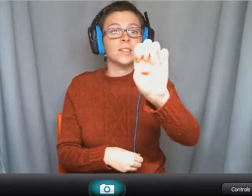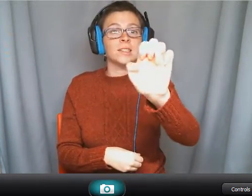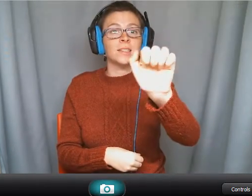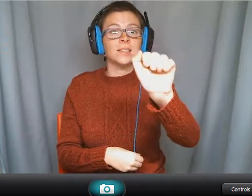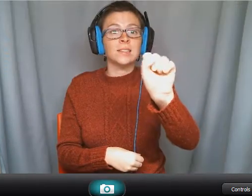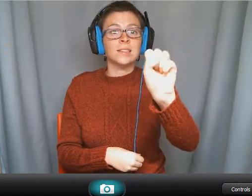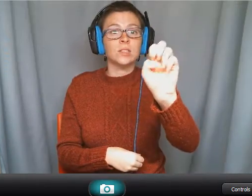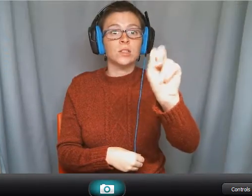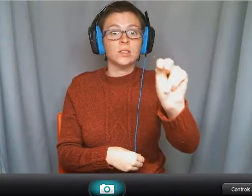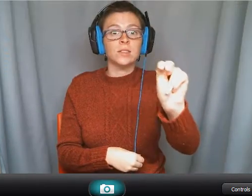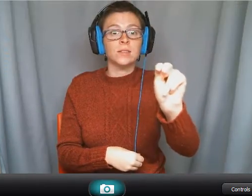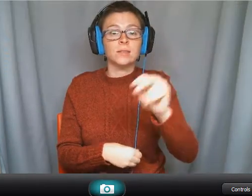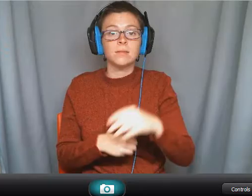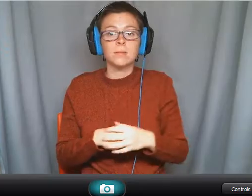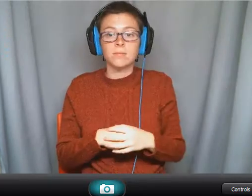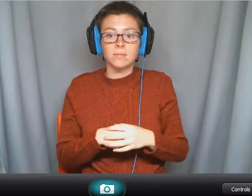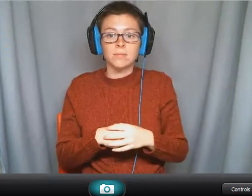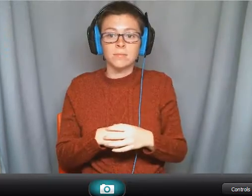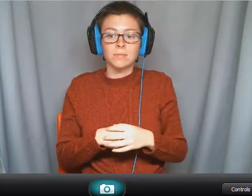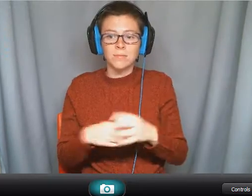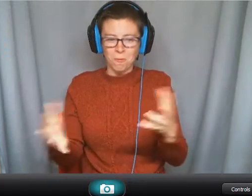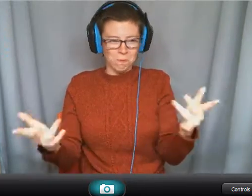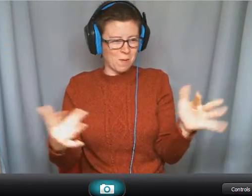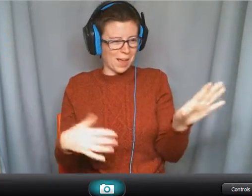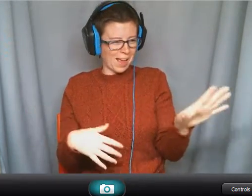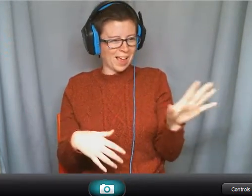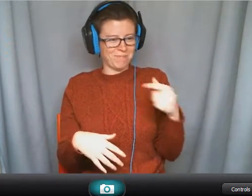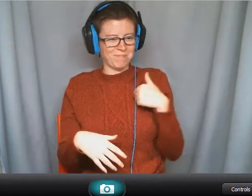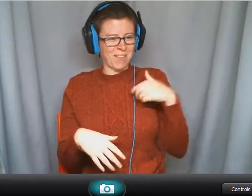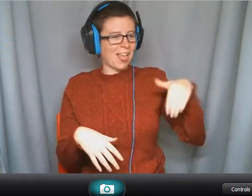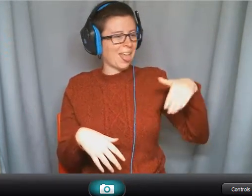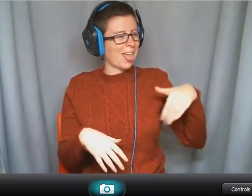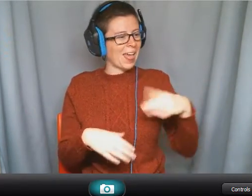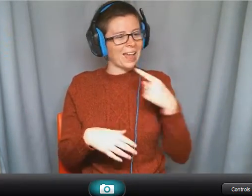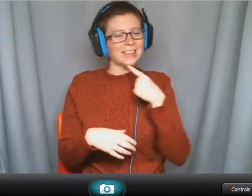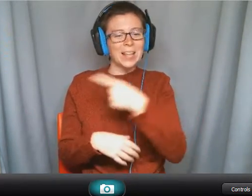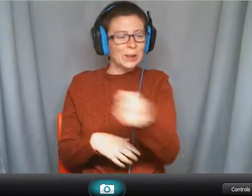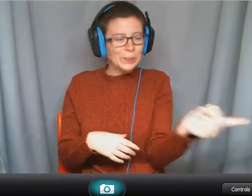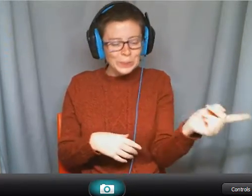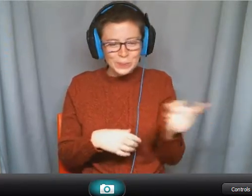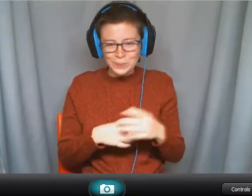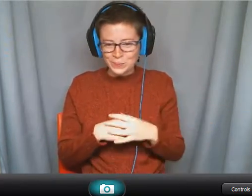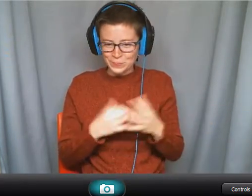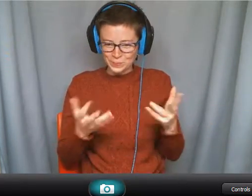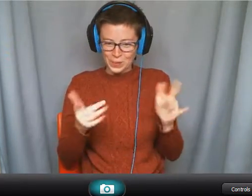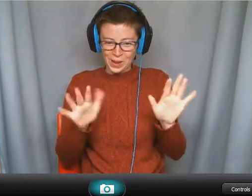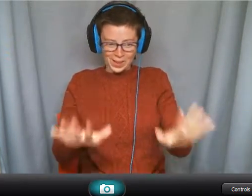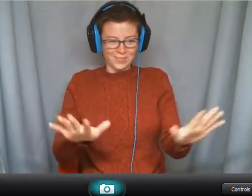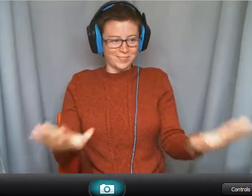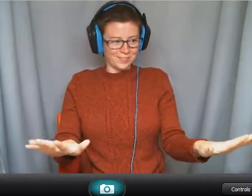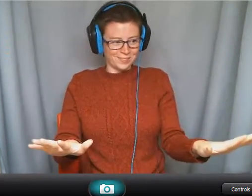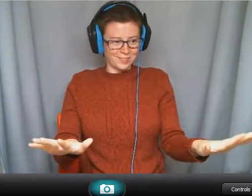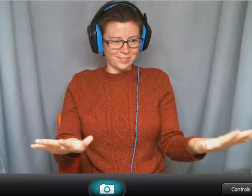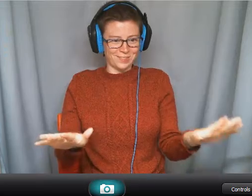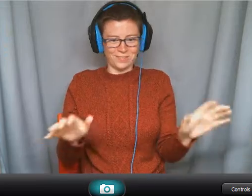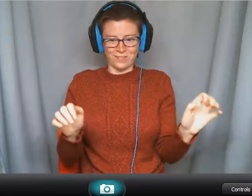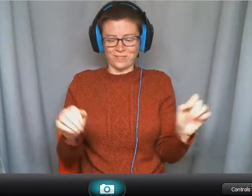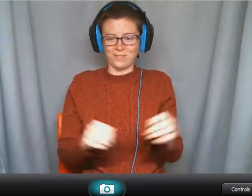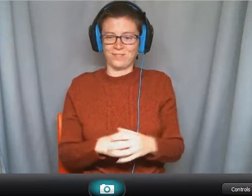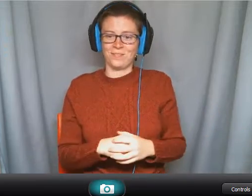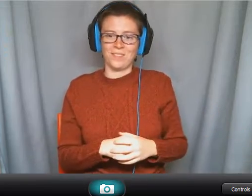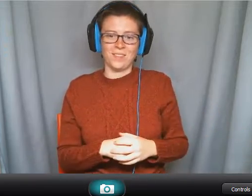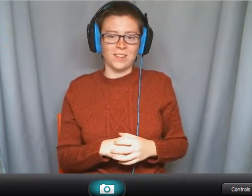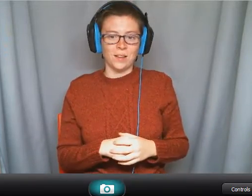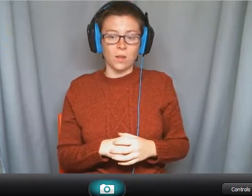minute. Well, we'll start with this season. It is winter. Who likes winter better than any